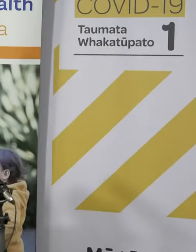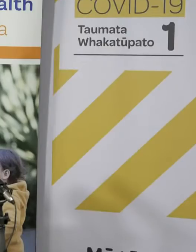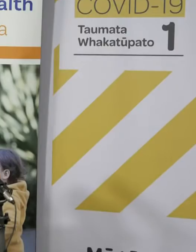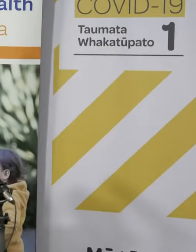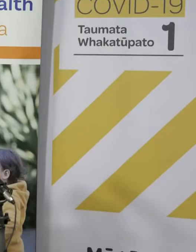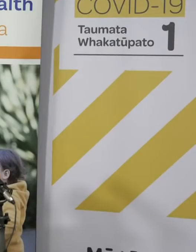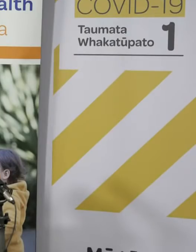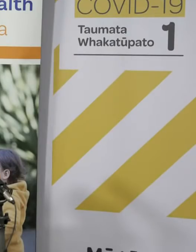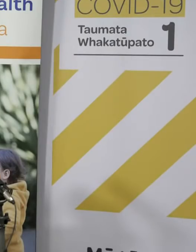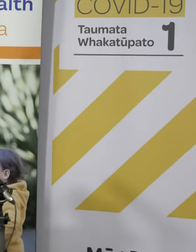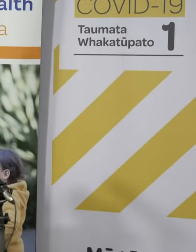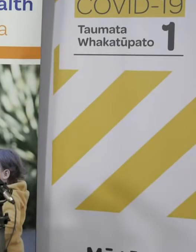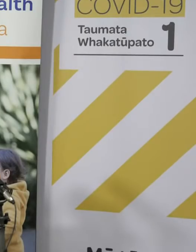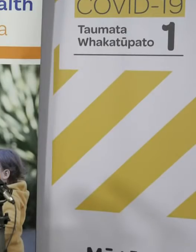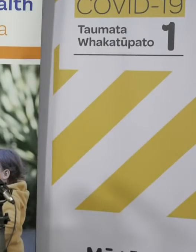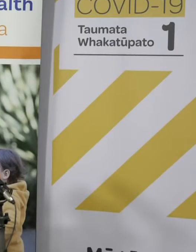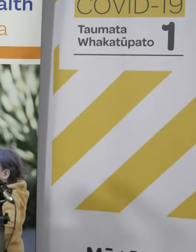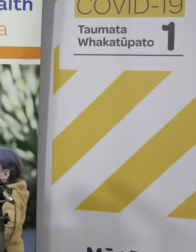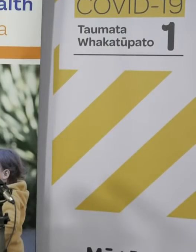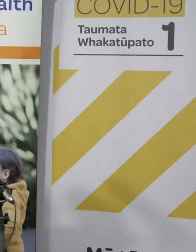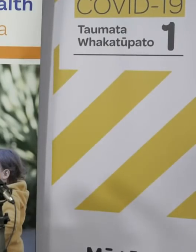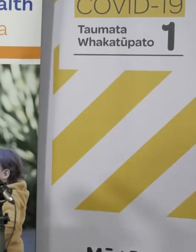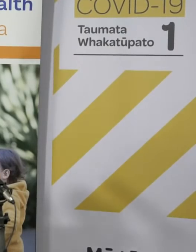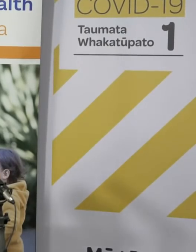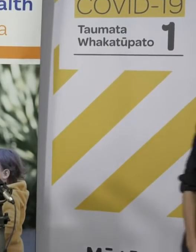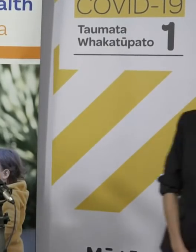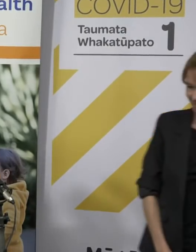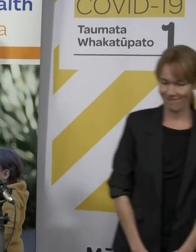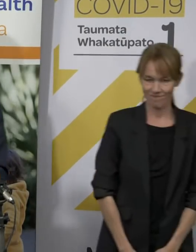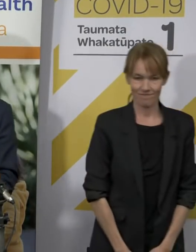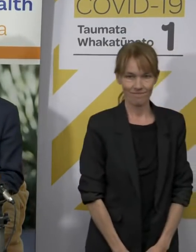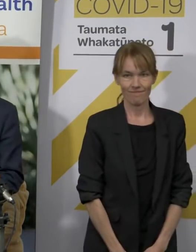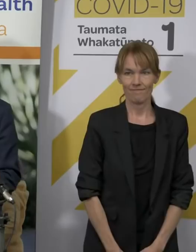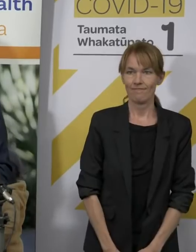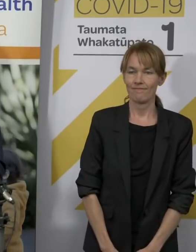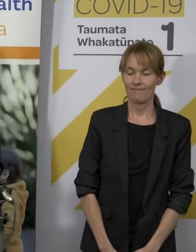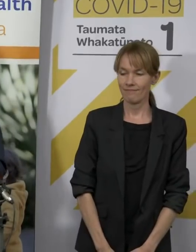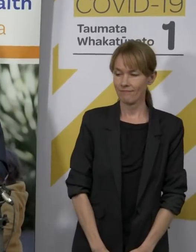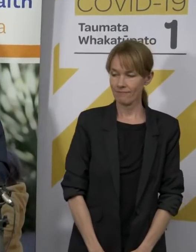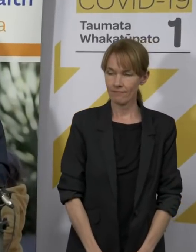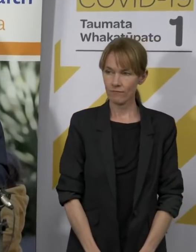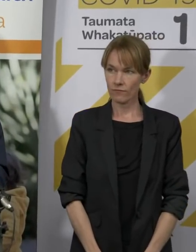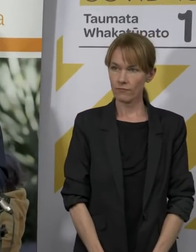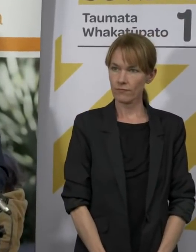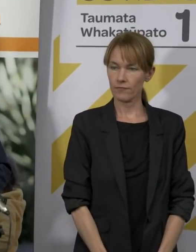and isolated showers. Coastal Marlborough and Canterbury Plains from Ashburton to...